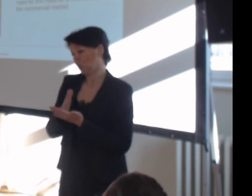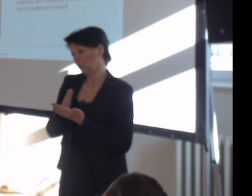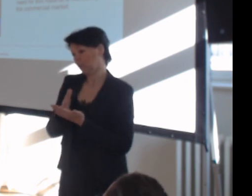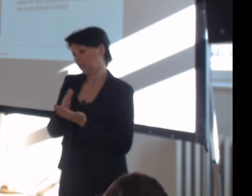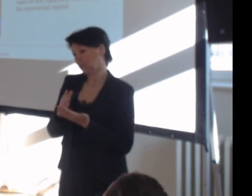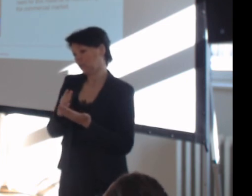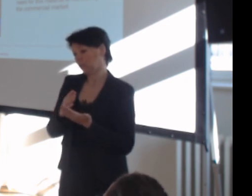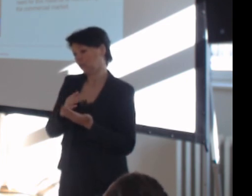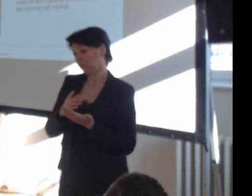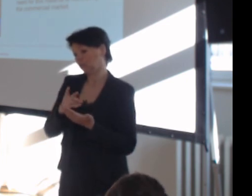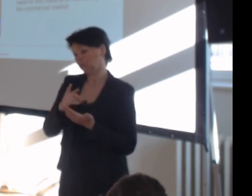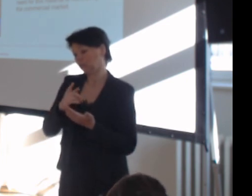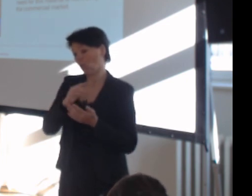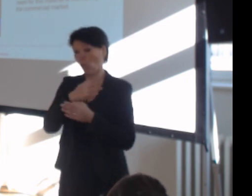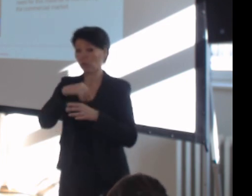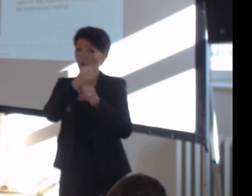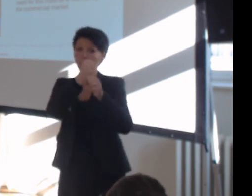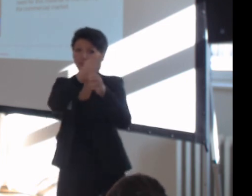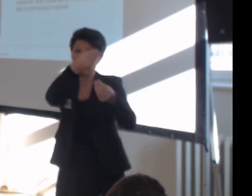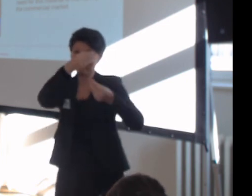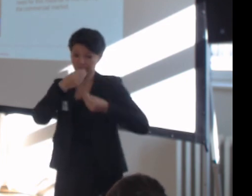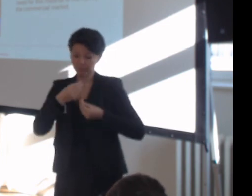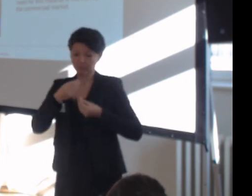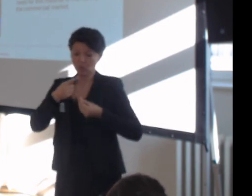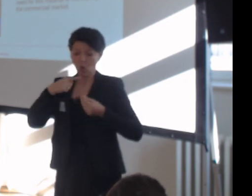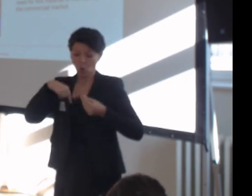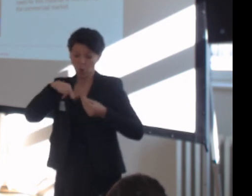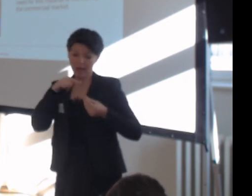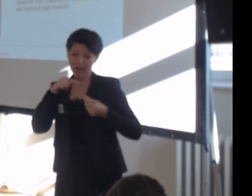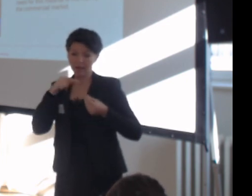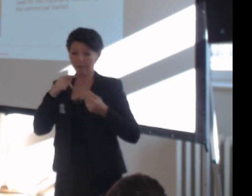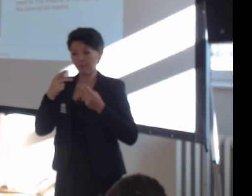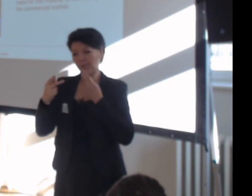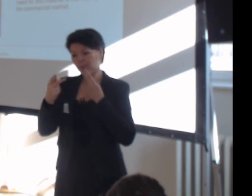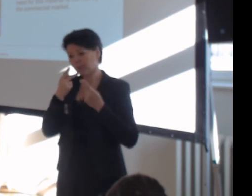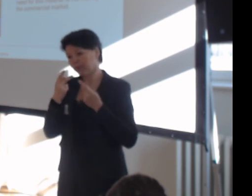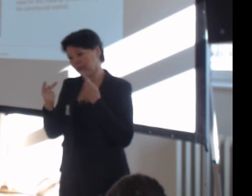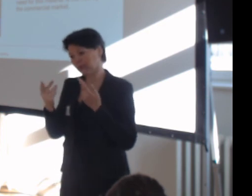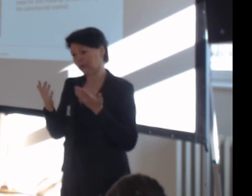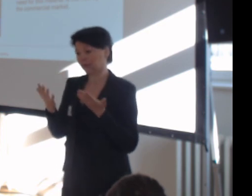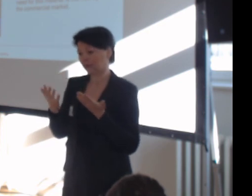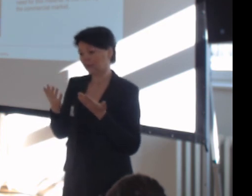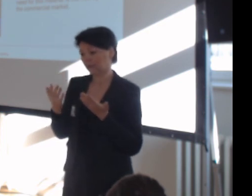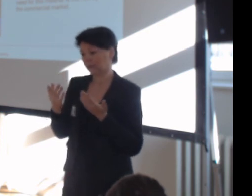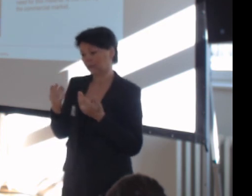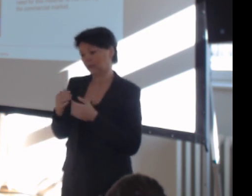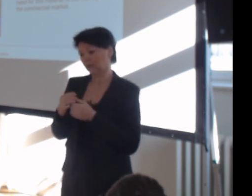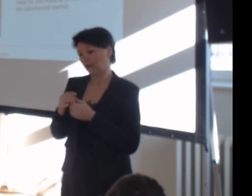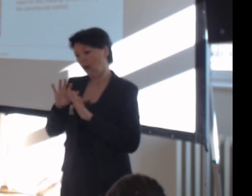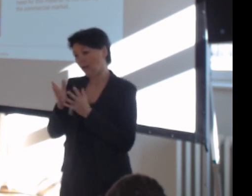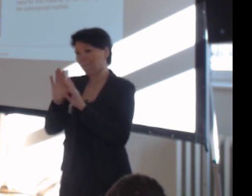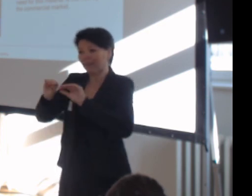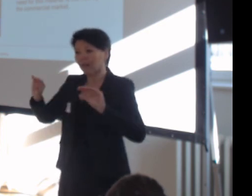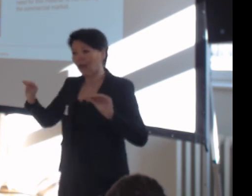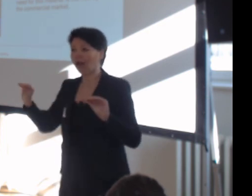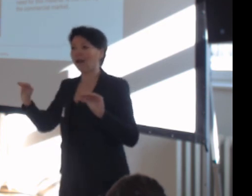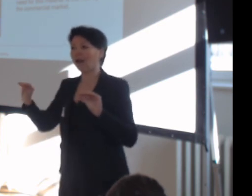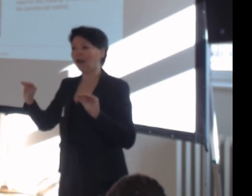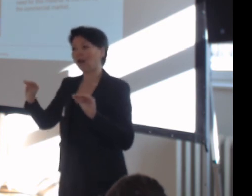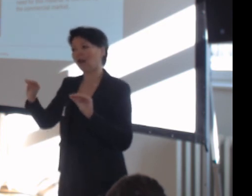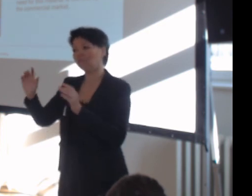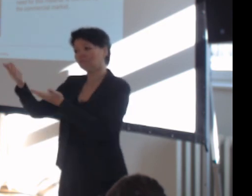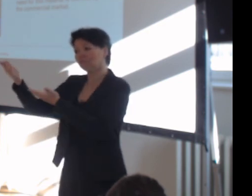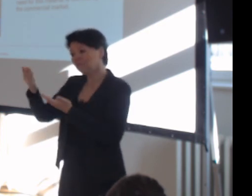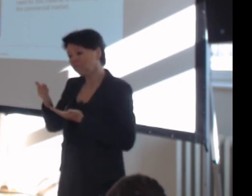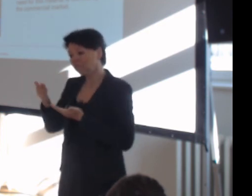our assignment in the way that we put material that SPSM has produced into our